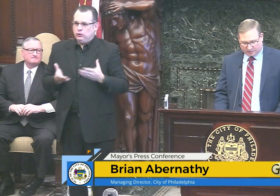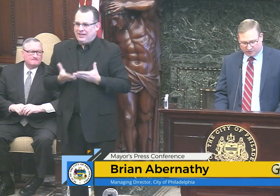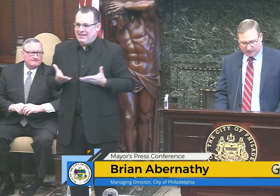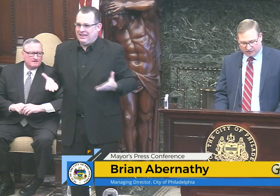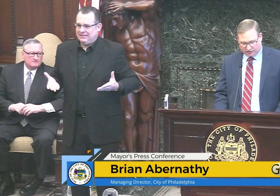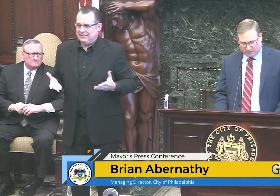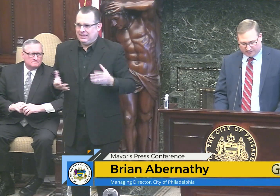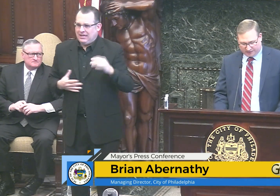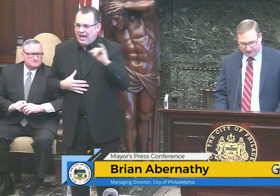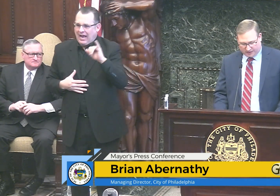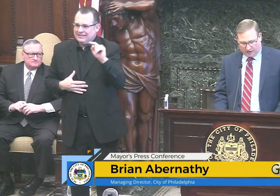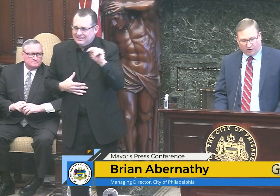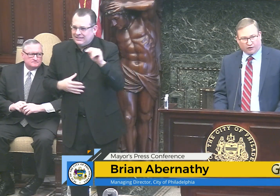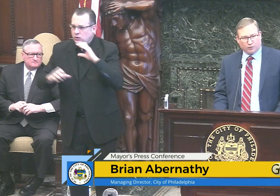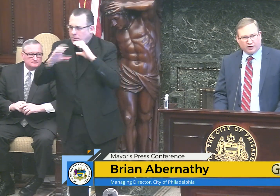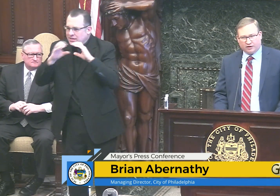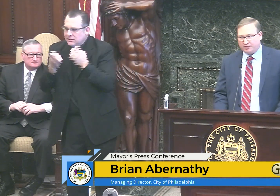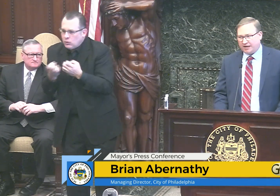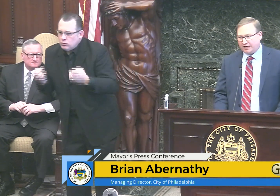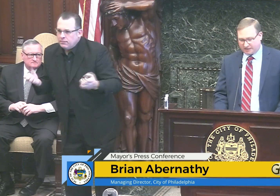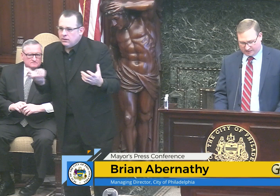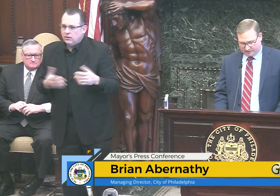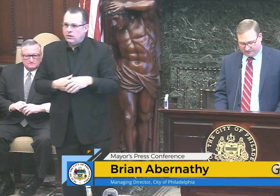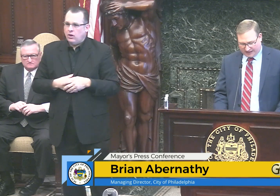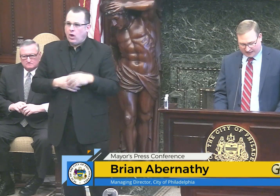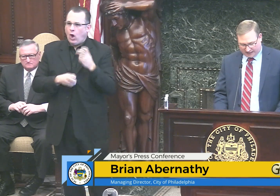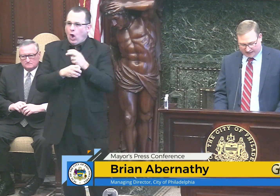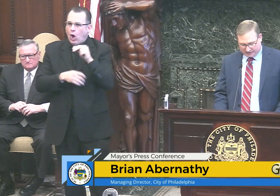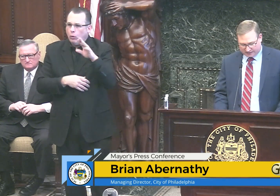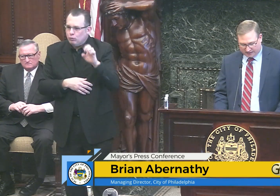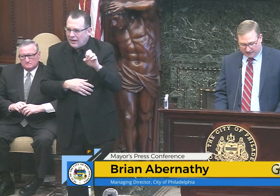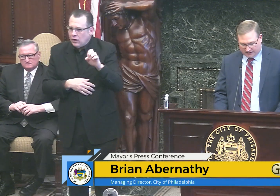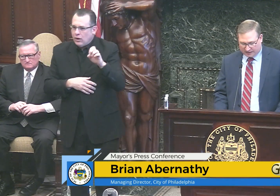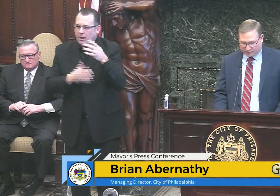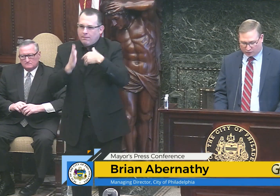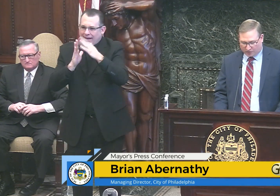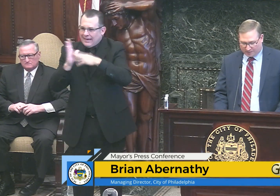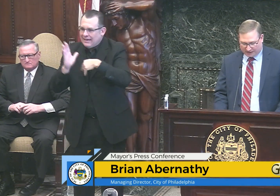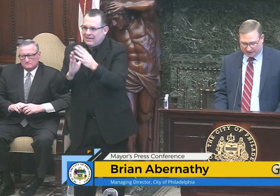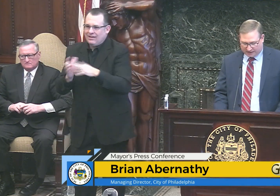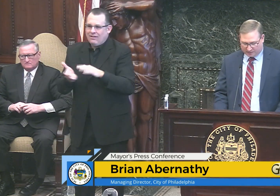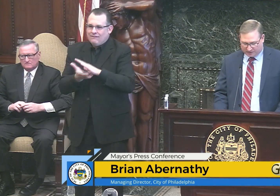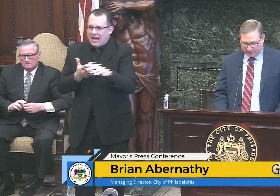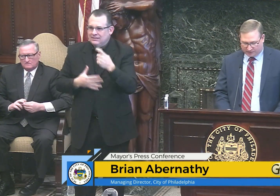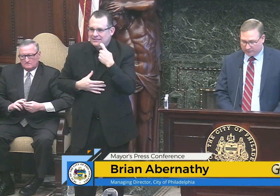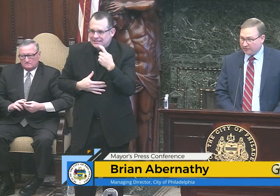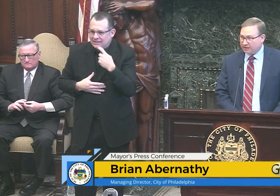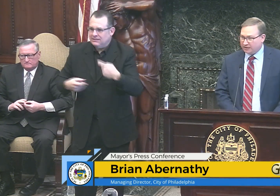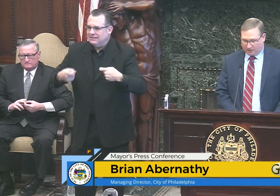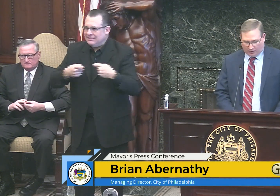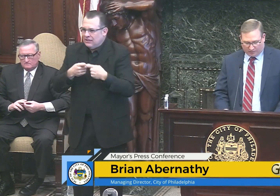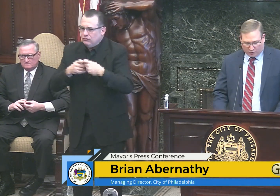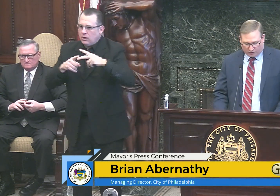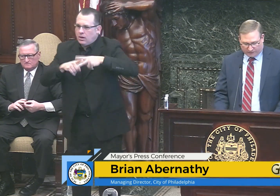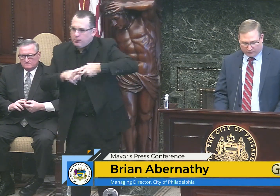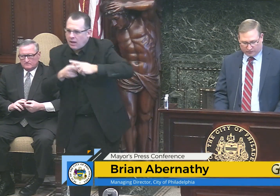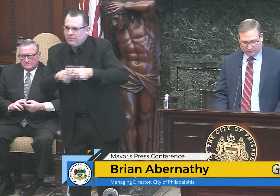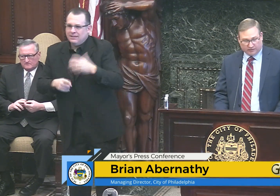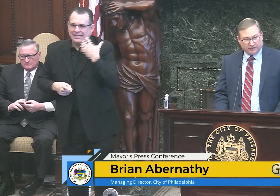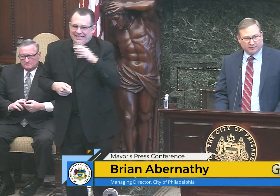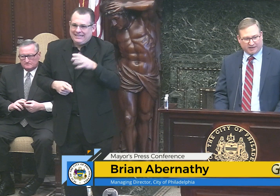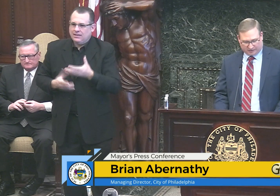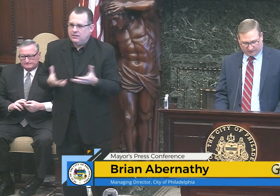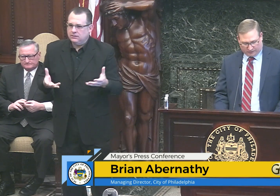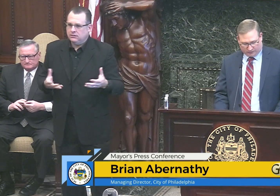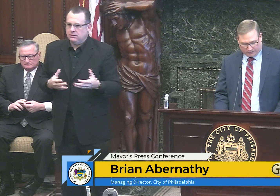and telecommunication equipment, hardware, paint and flat glass, electrical plumbing and heating material, automotive